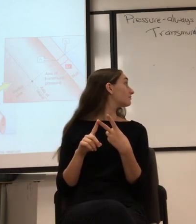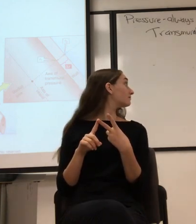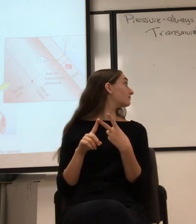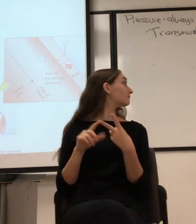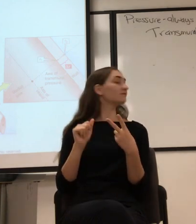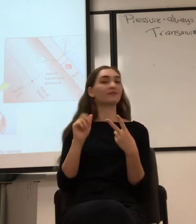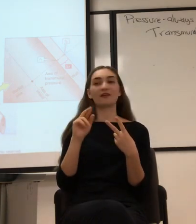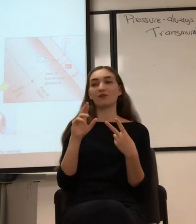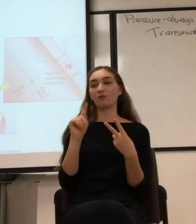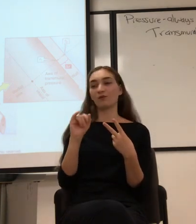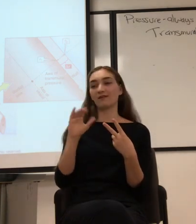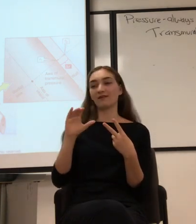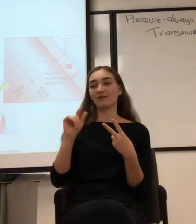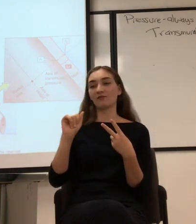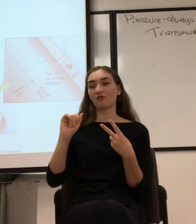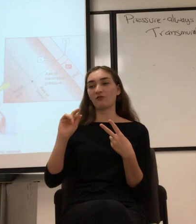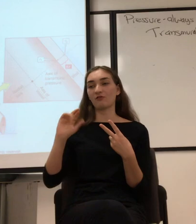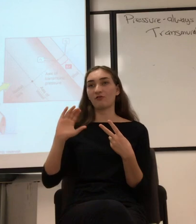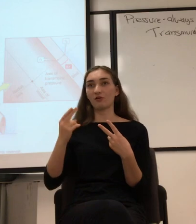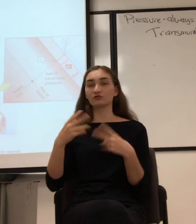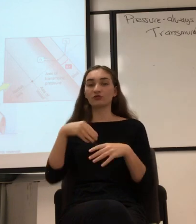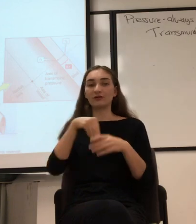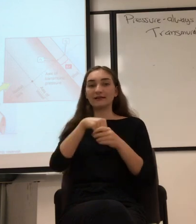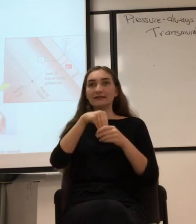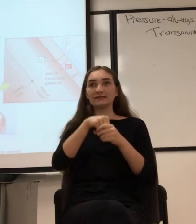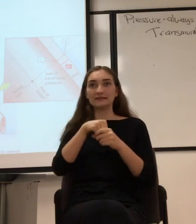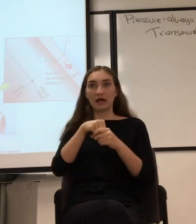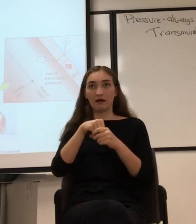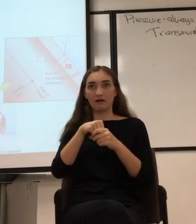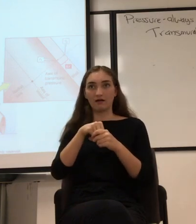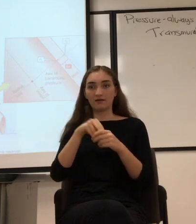Lie in the vessel wall.